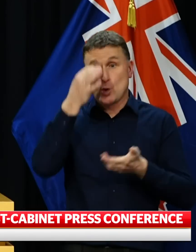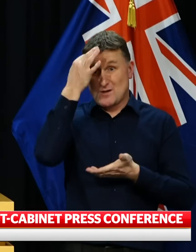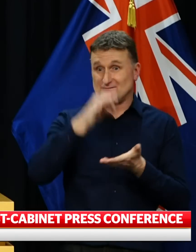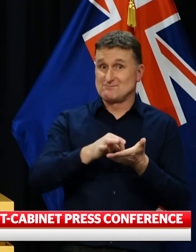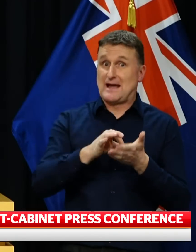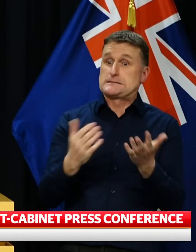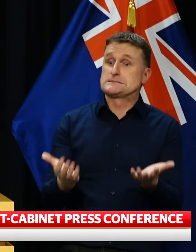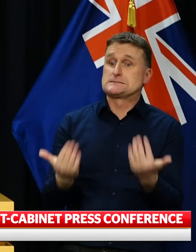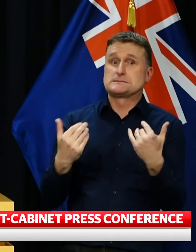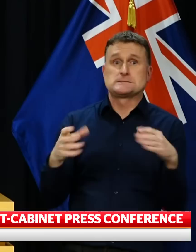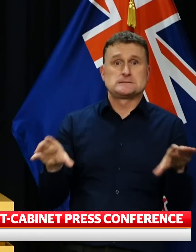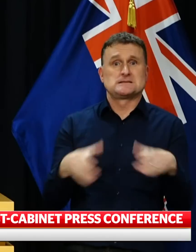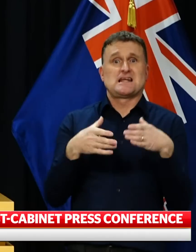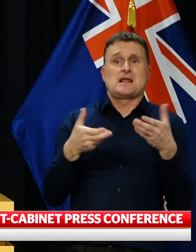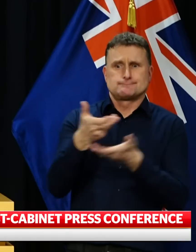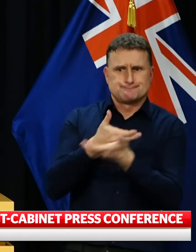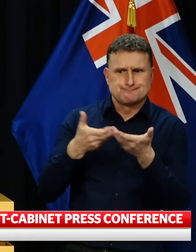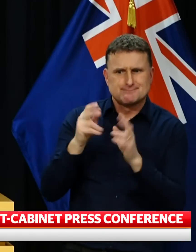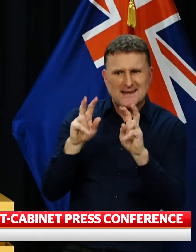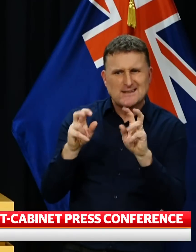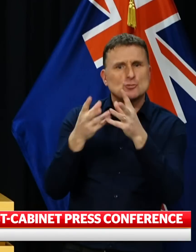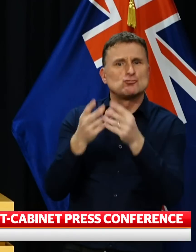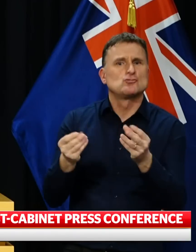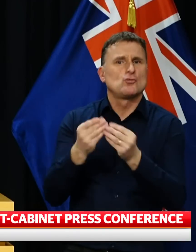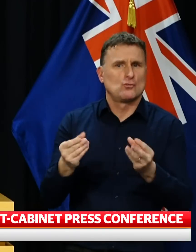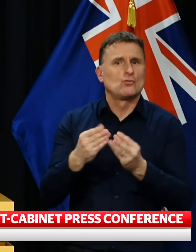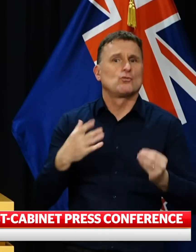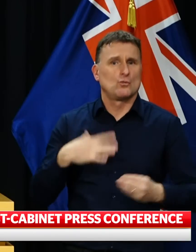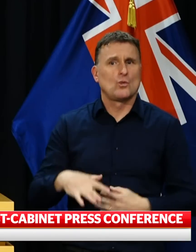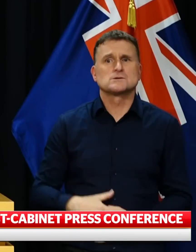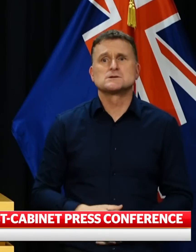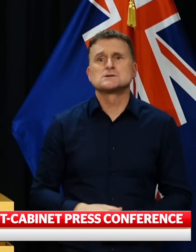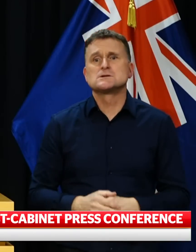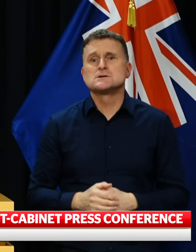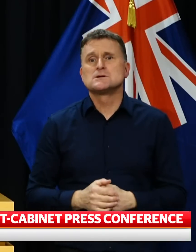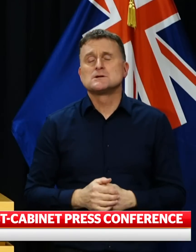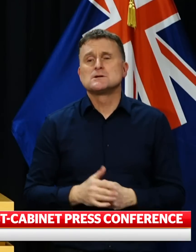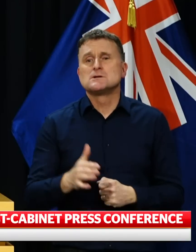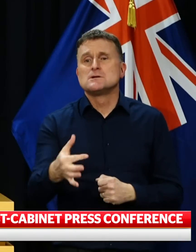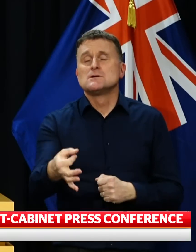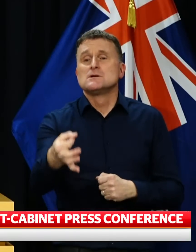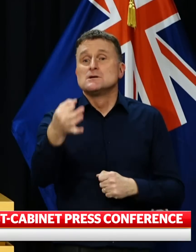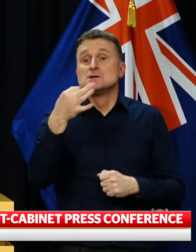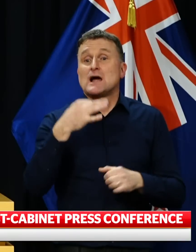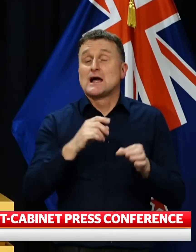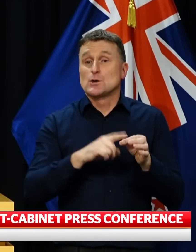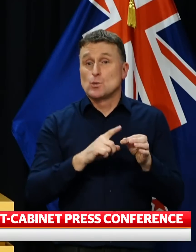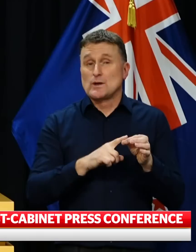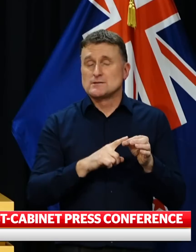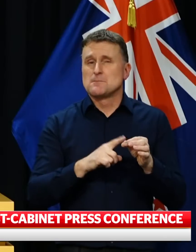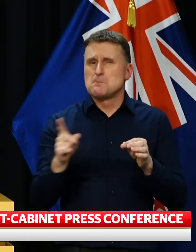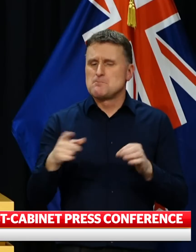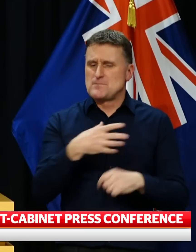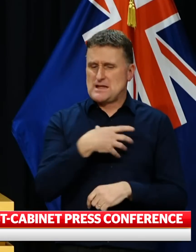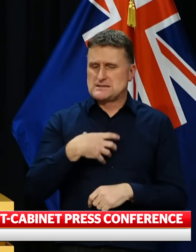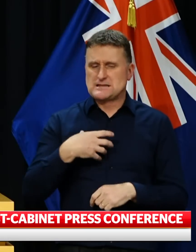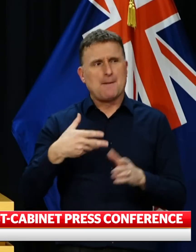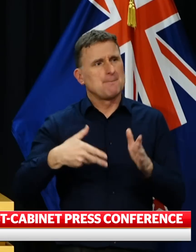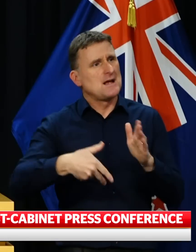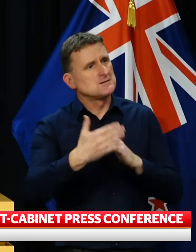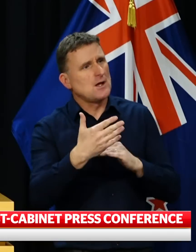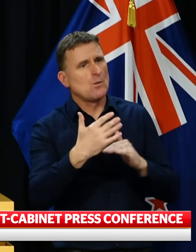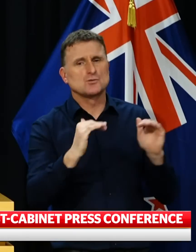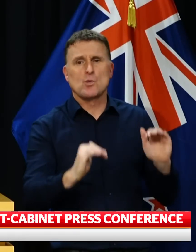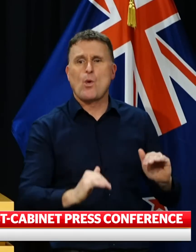order to try and resolve any issues that they might be raising. Minister, it's just been revealed that the government's been taken to the High Court over